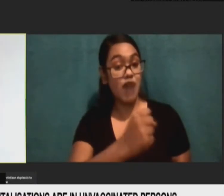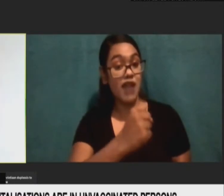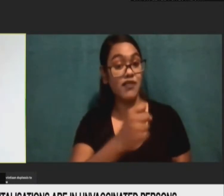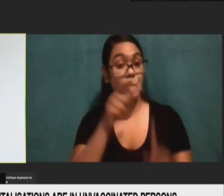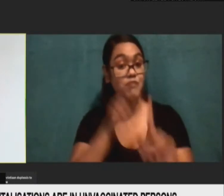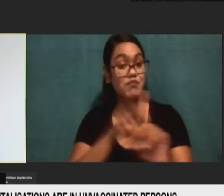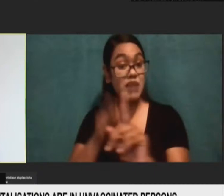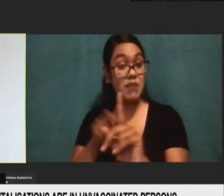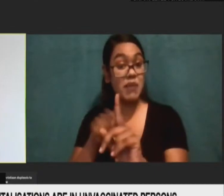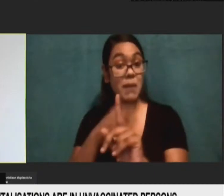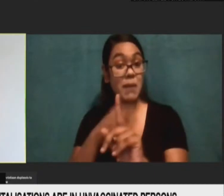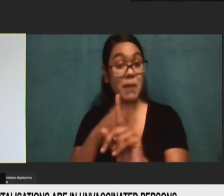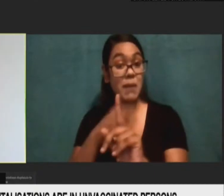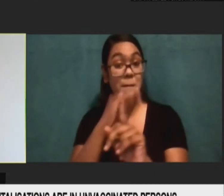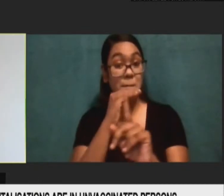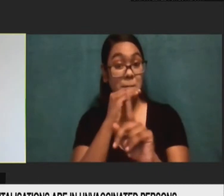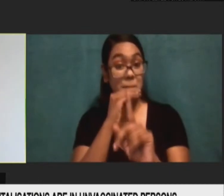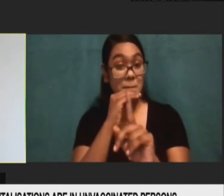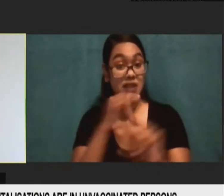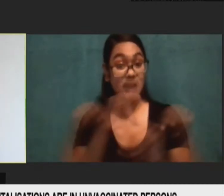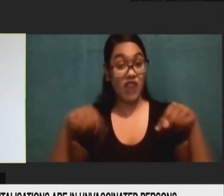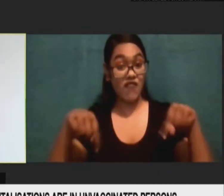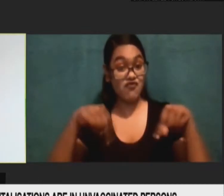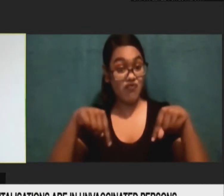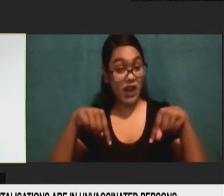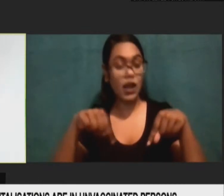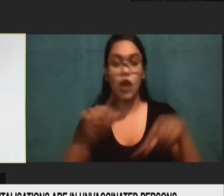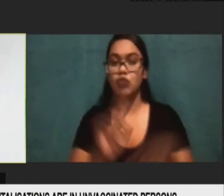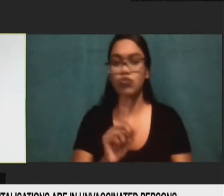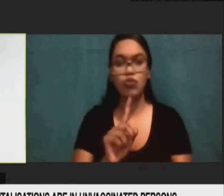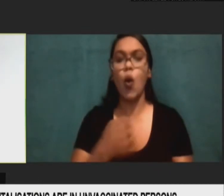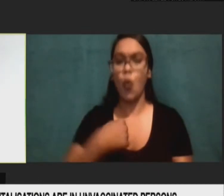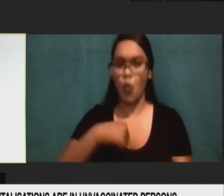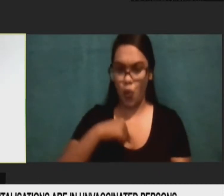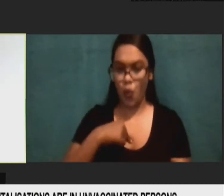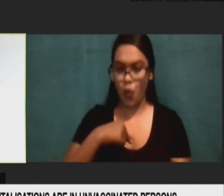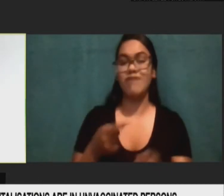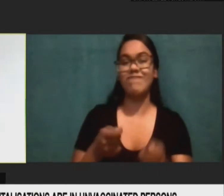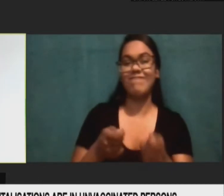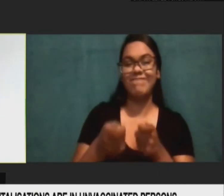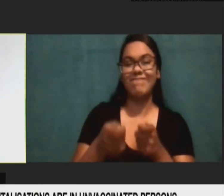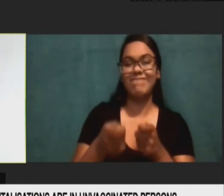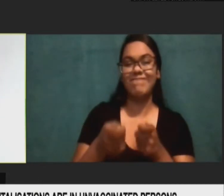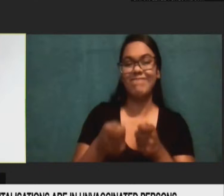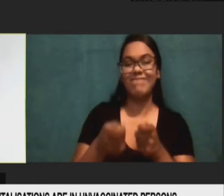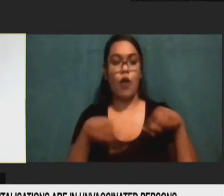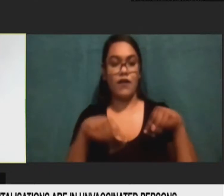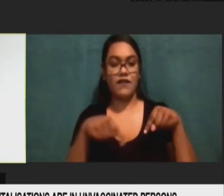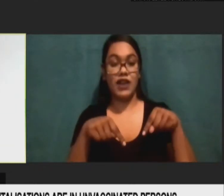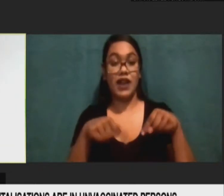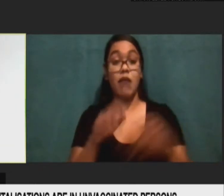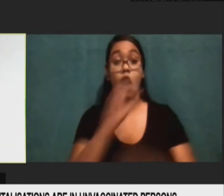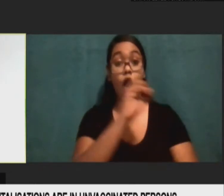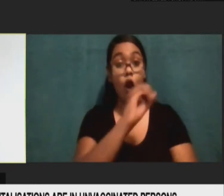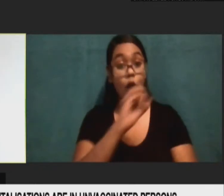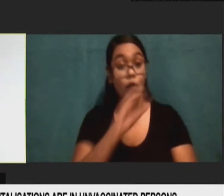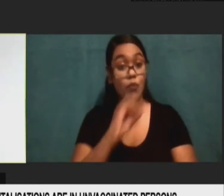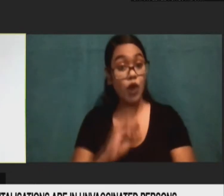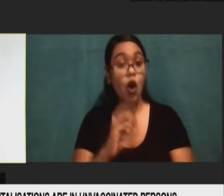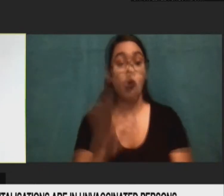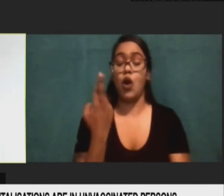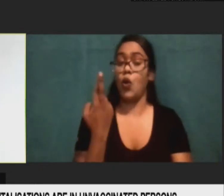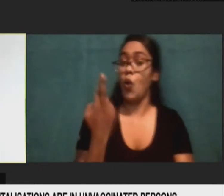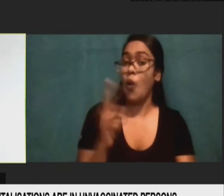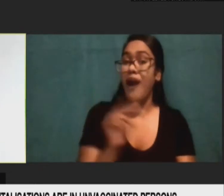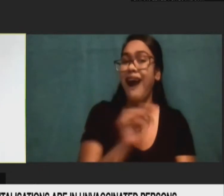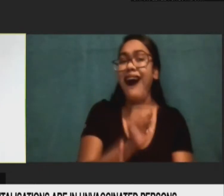will manage their fear. So we will manage our fear against the Omicron or any other variants. We will remain